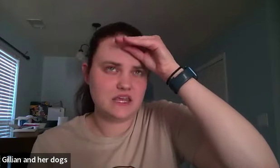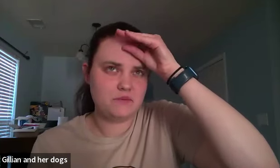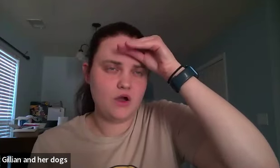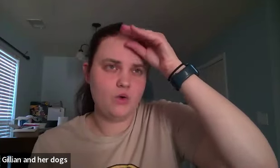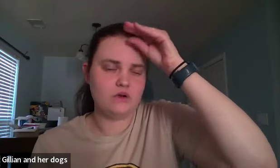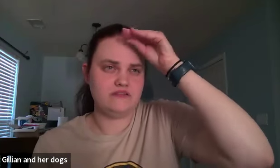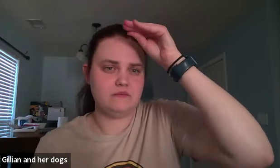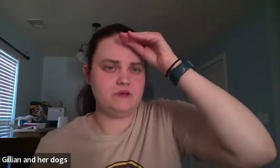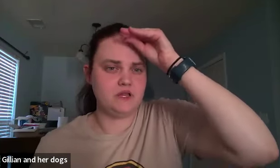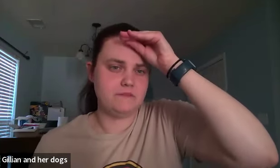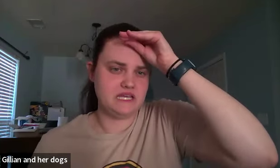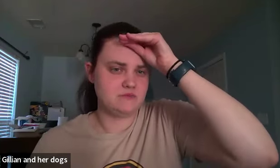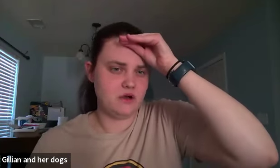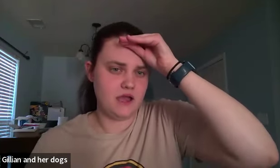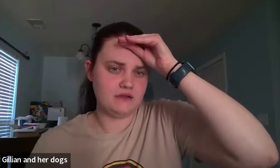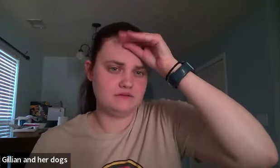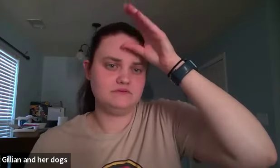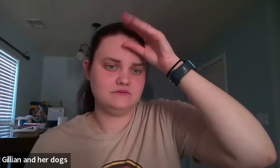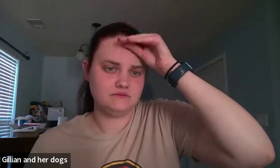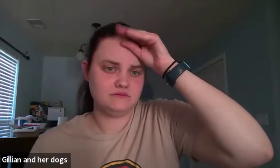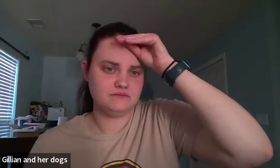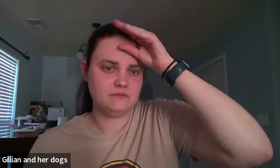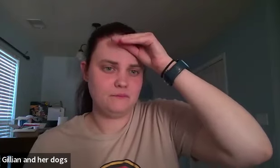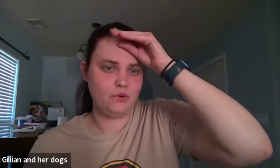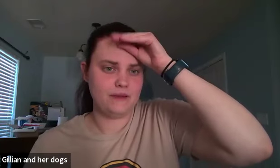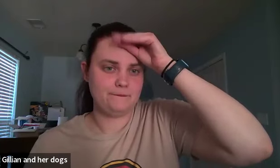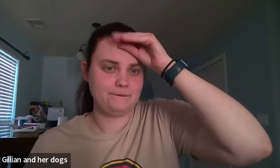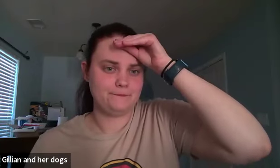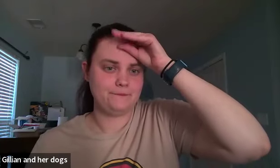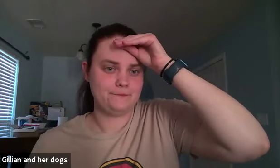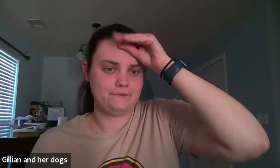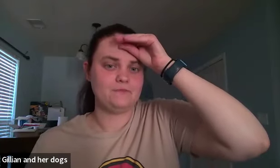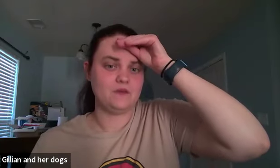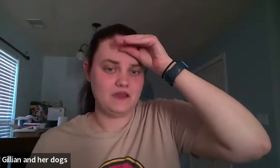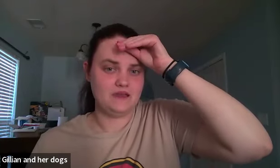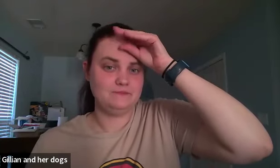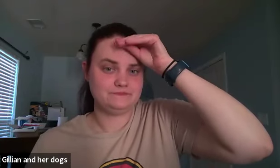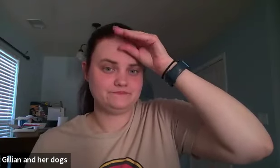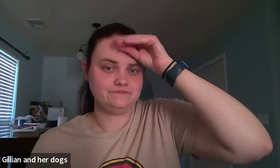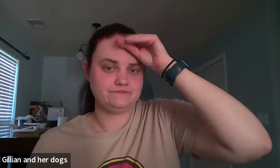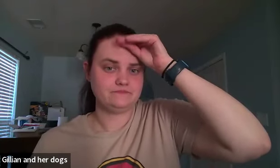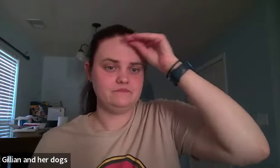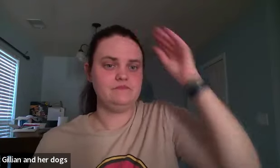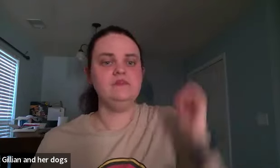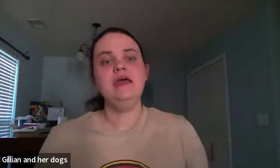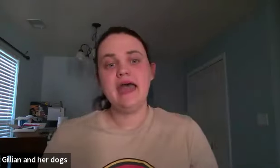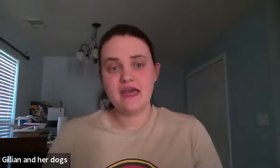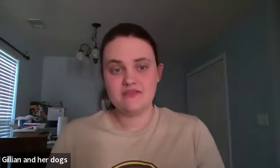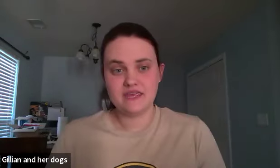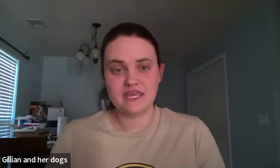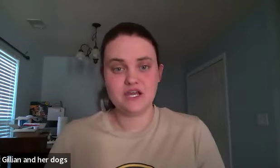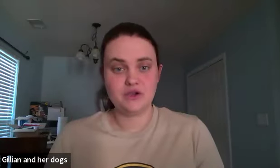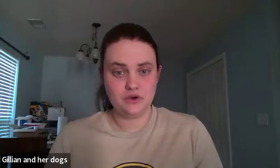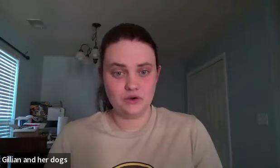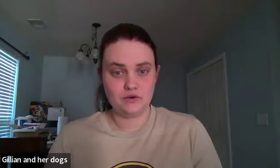think about holding like the bill of a baseball hat. Boy. Okay. And then